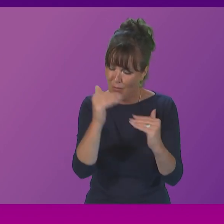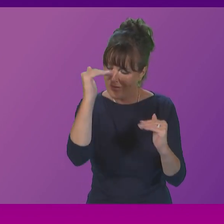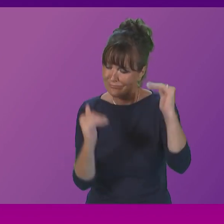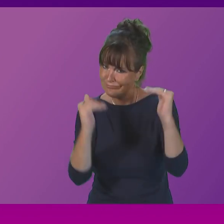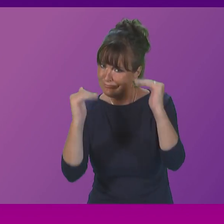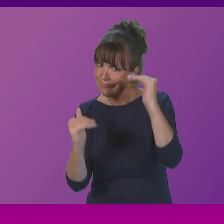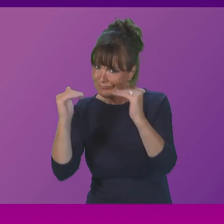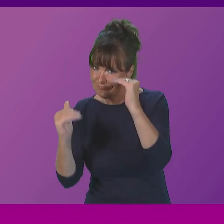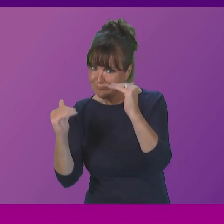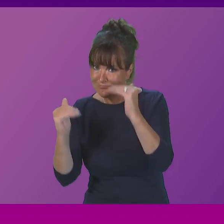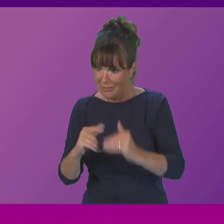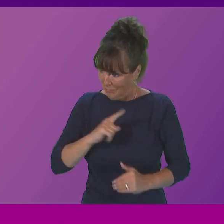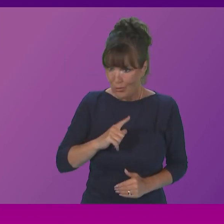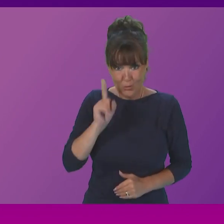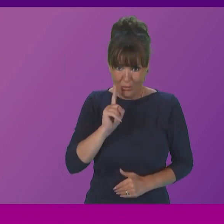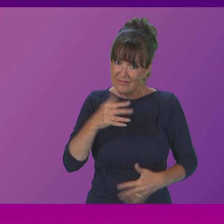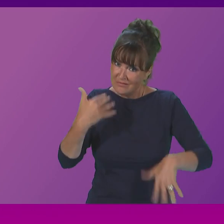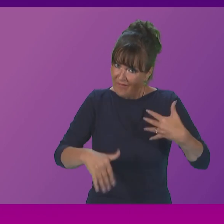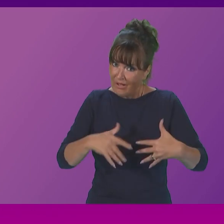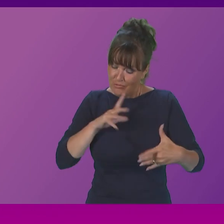face when trying to be part of this chamber.